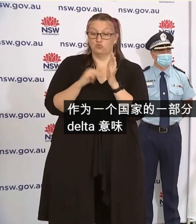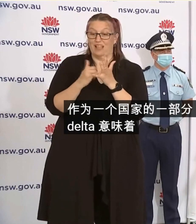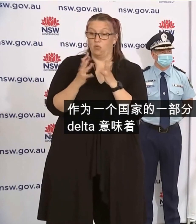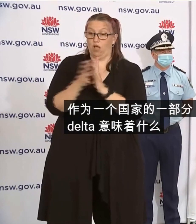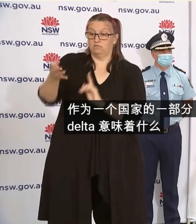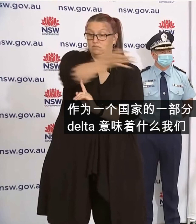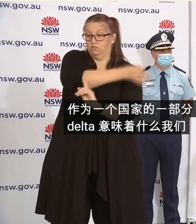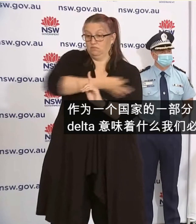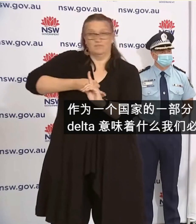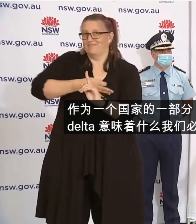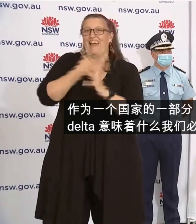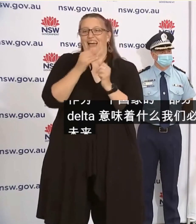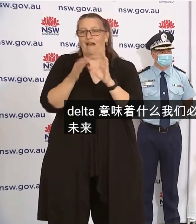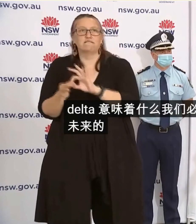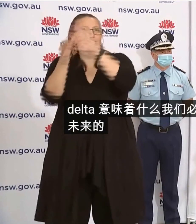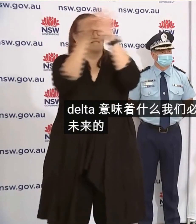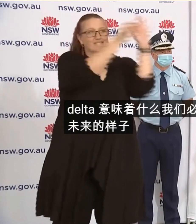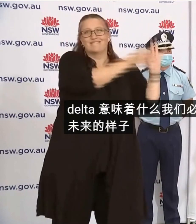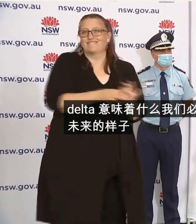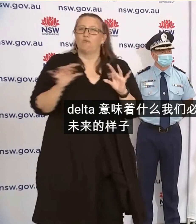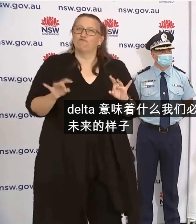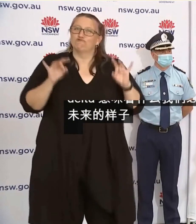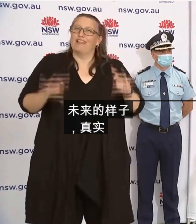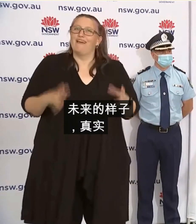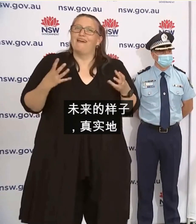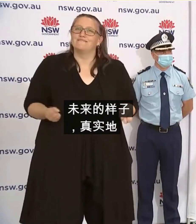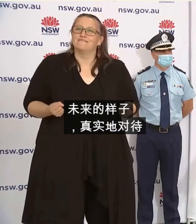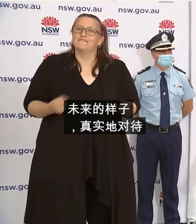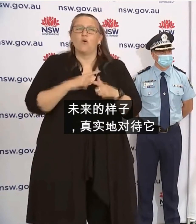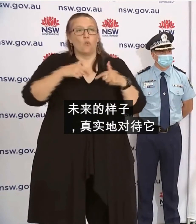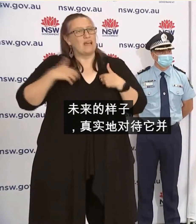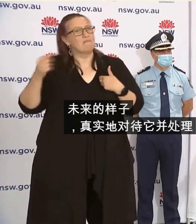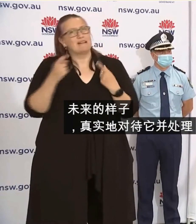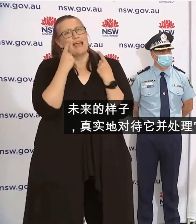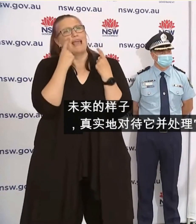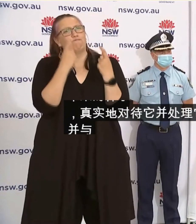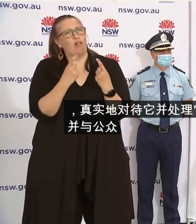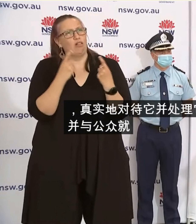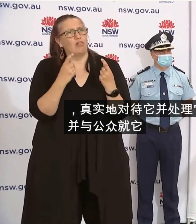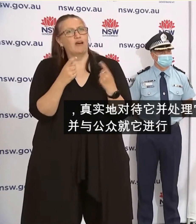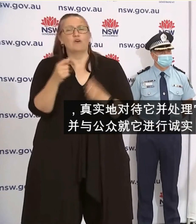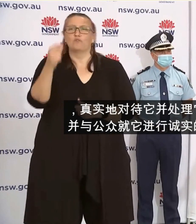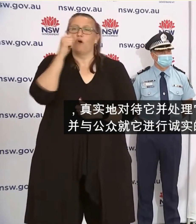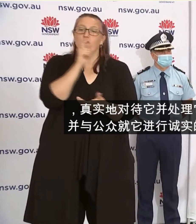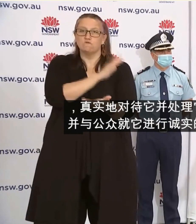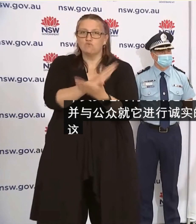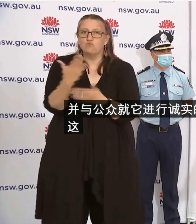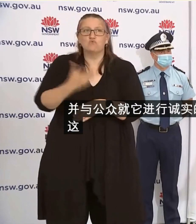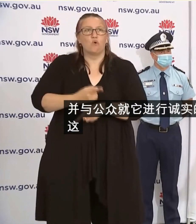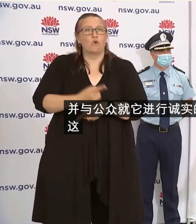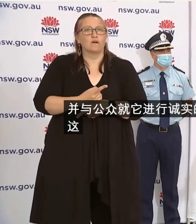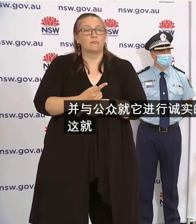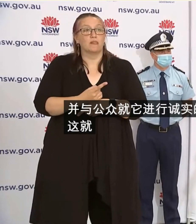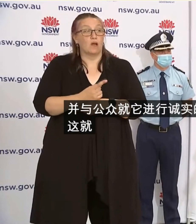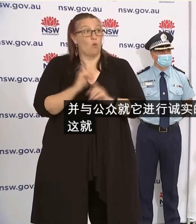accept what Delta means. We have to accept what the future looks like, and be real about it, and deal with it, and have honest conversations with the